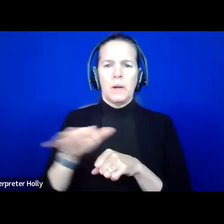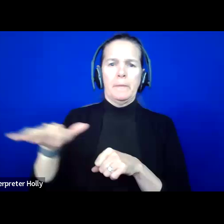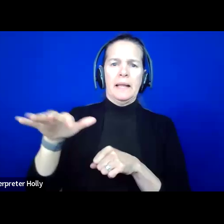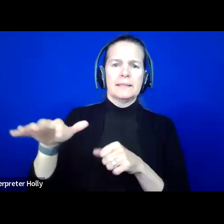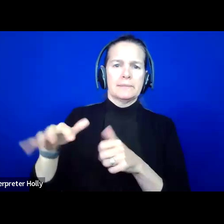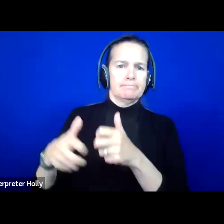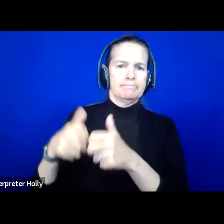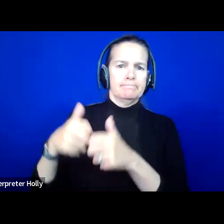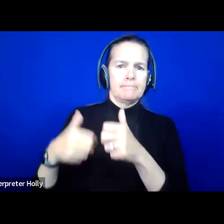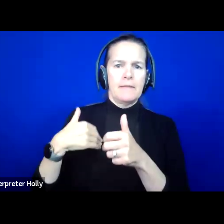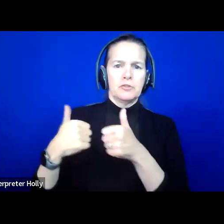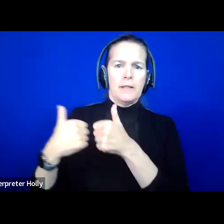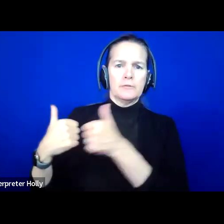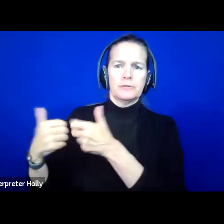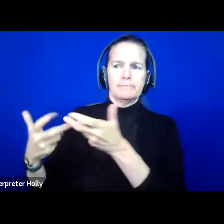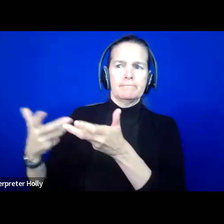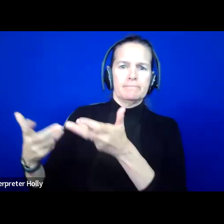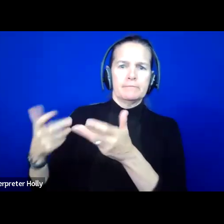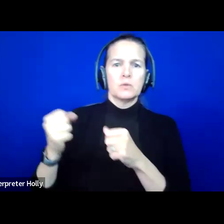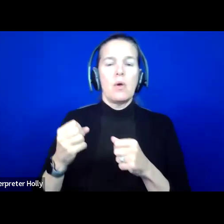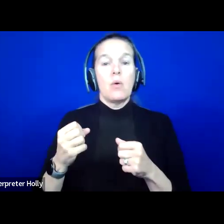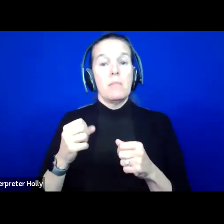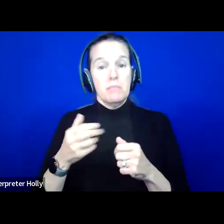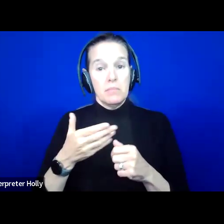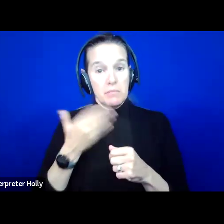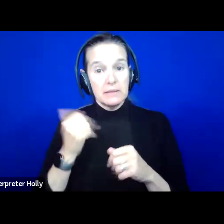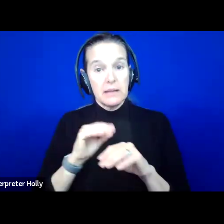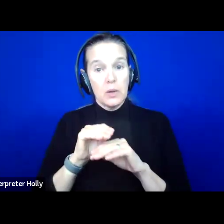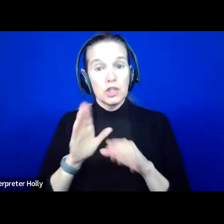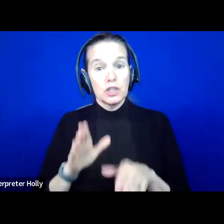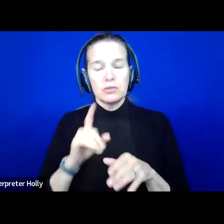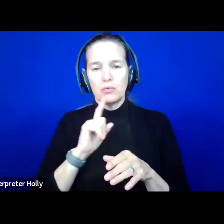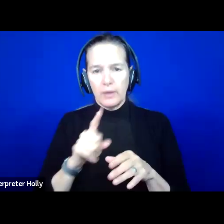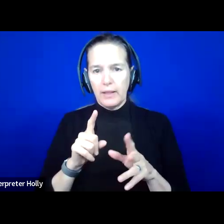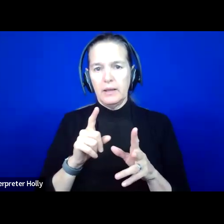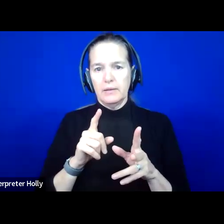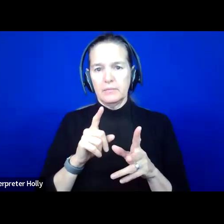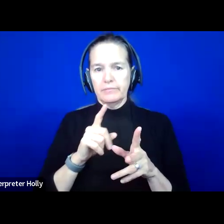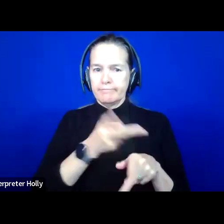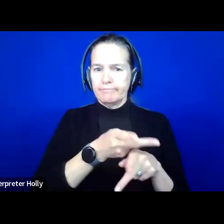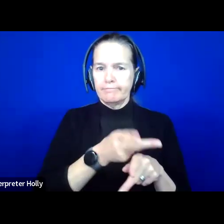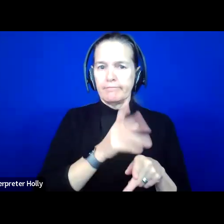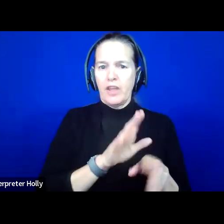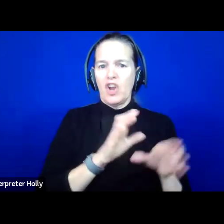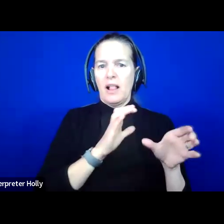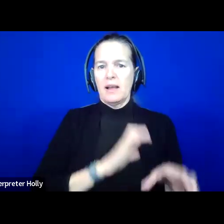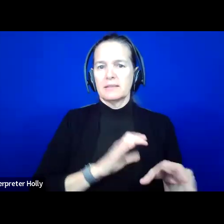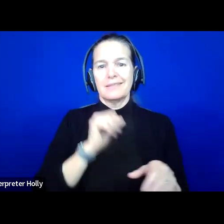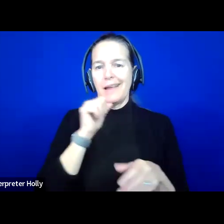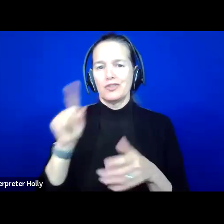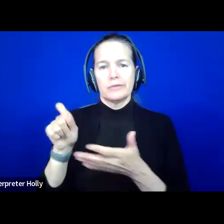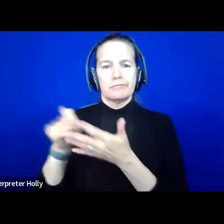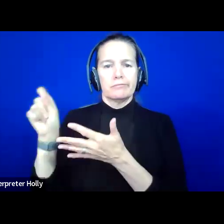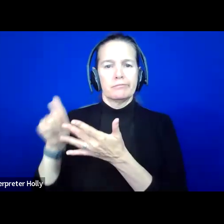us. So the best counselors really are looking out for their clients, not just looking out to fill a quota. And the best